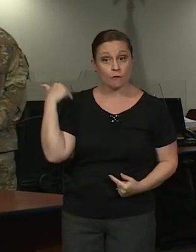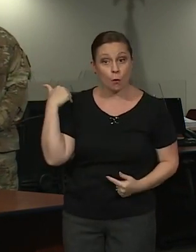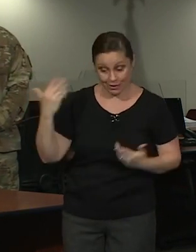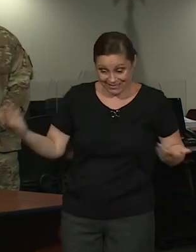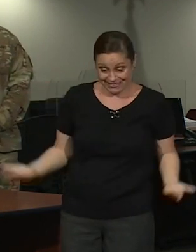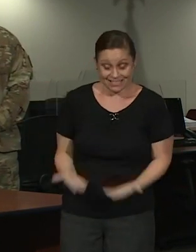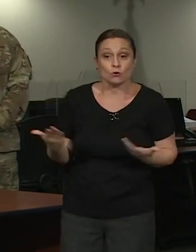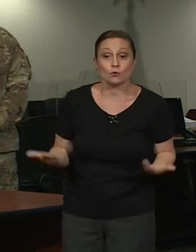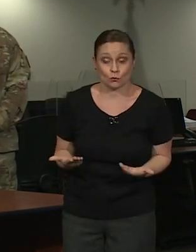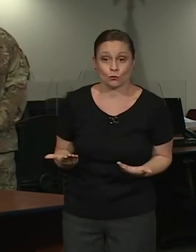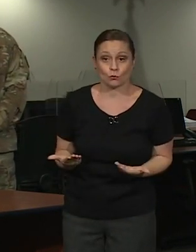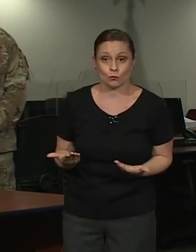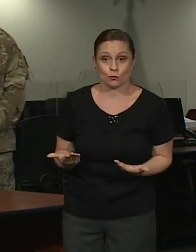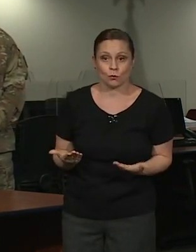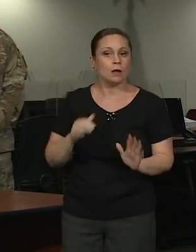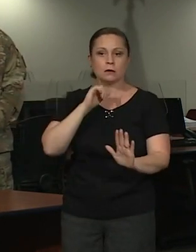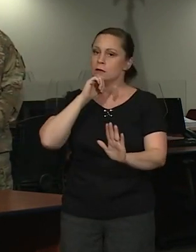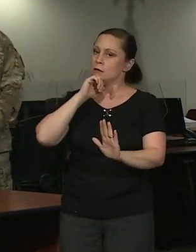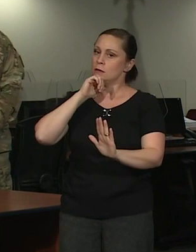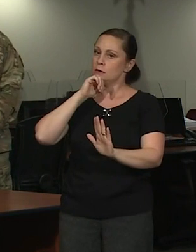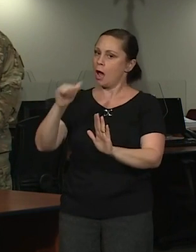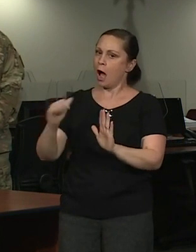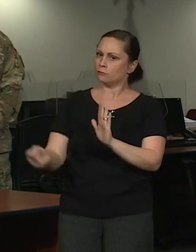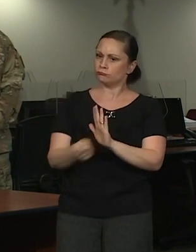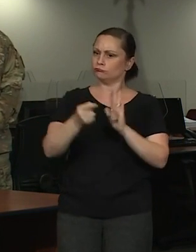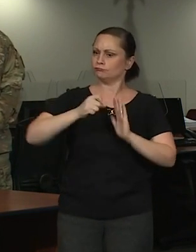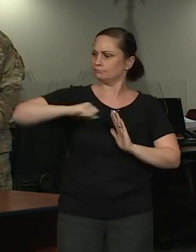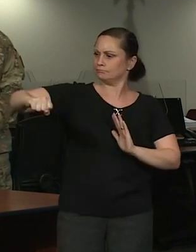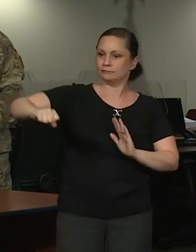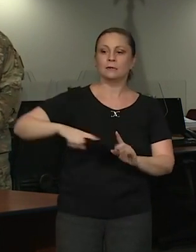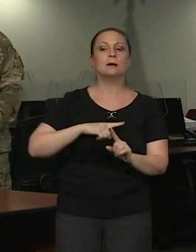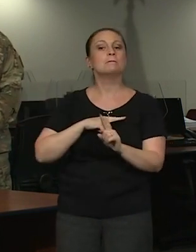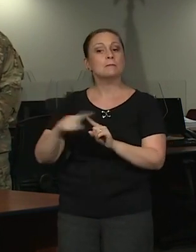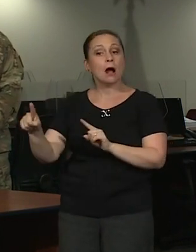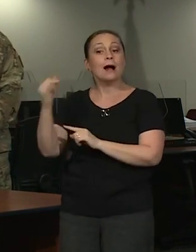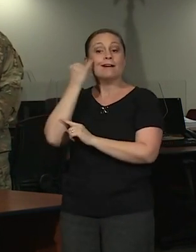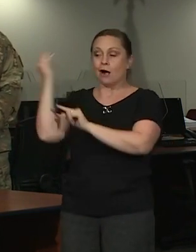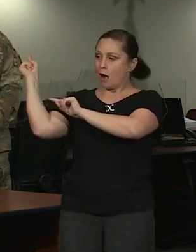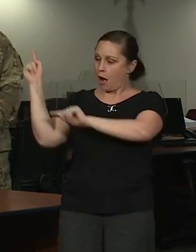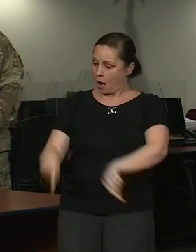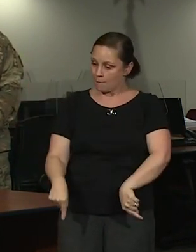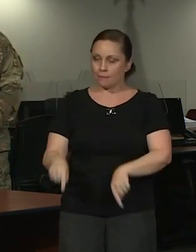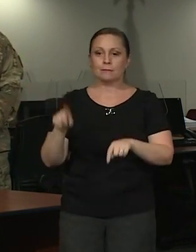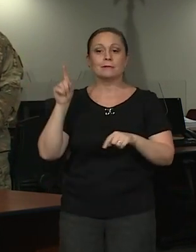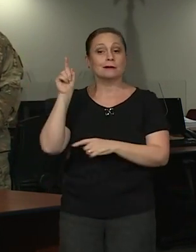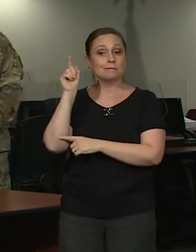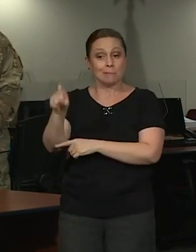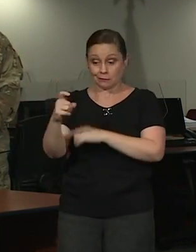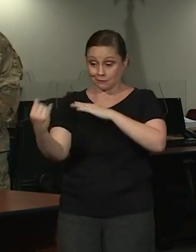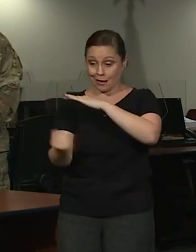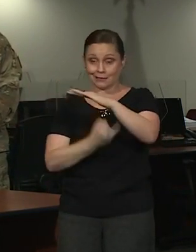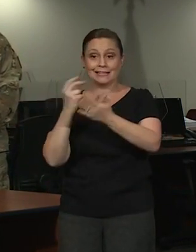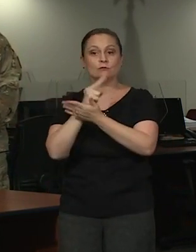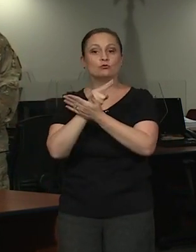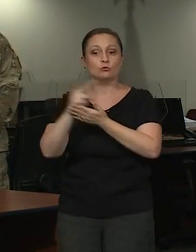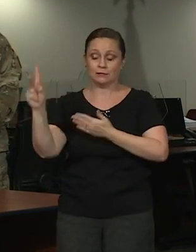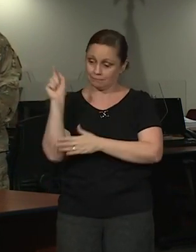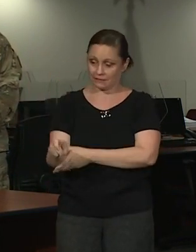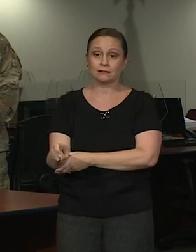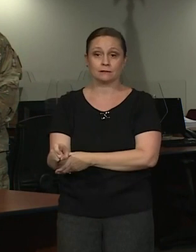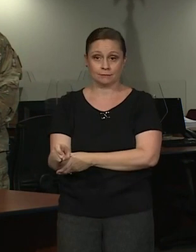areas. We didn't bar them from coming, but they came, they had to be isolated for the 2 weeks, and